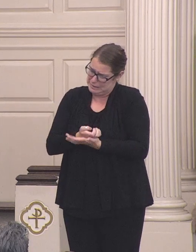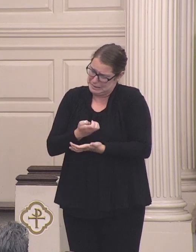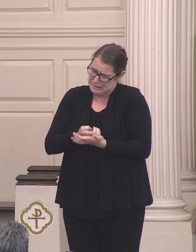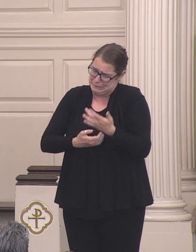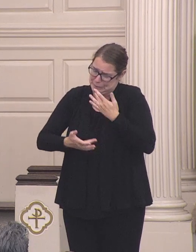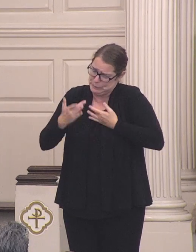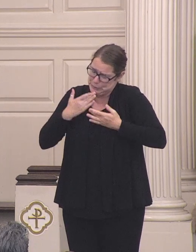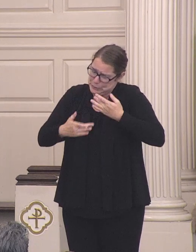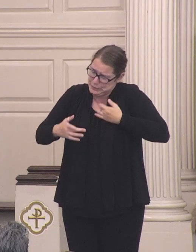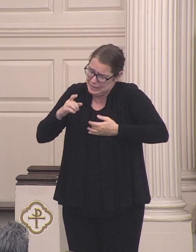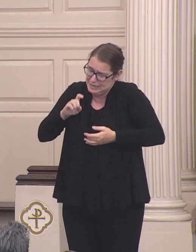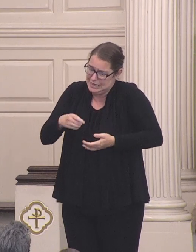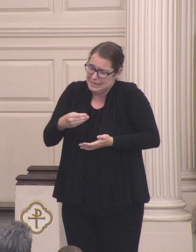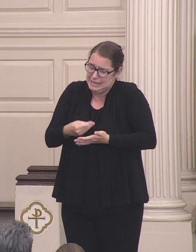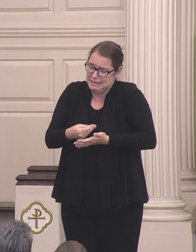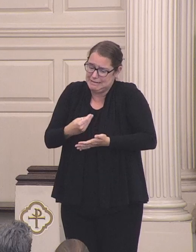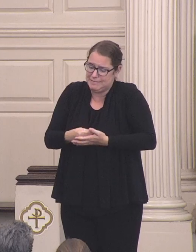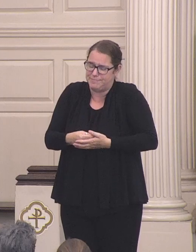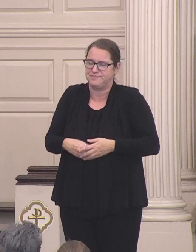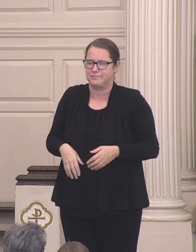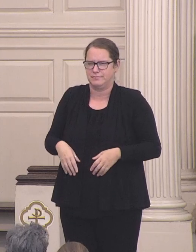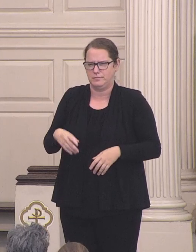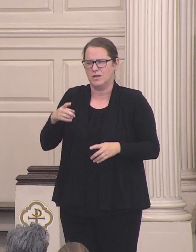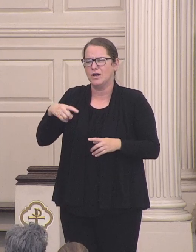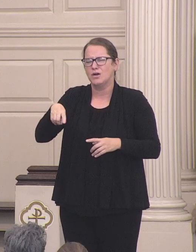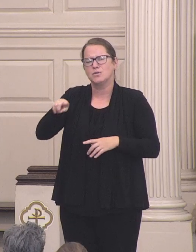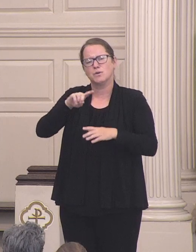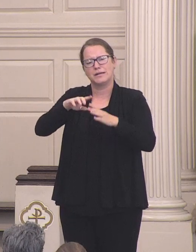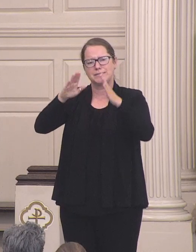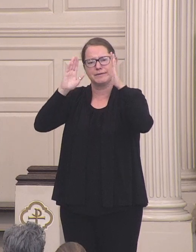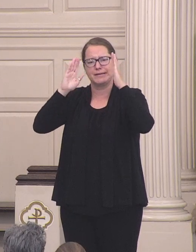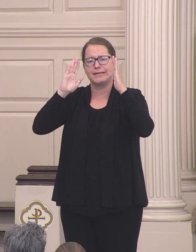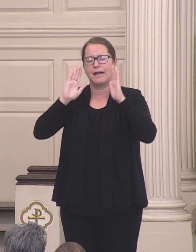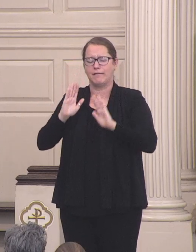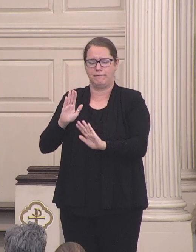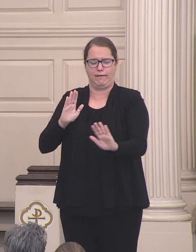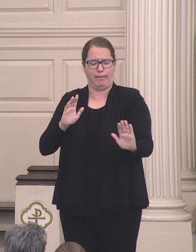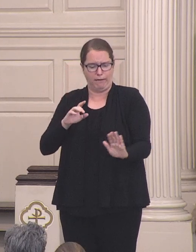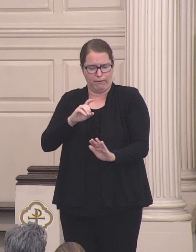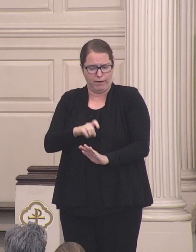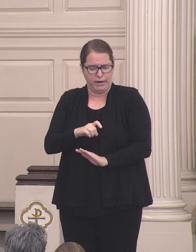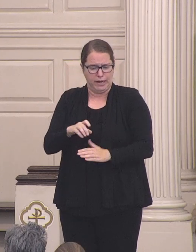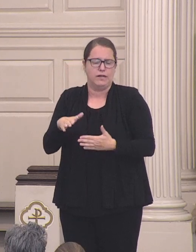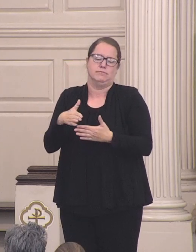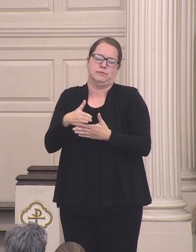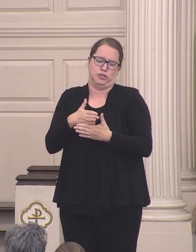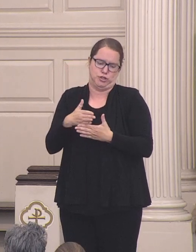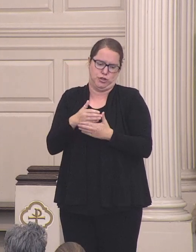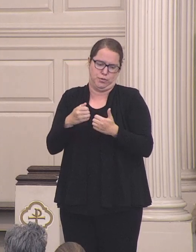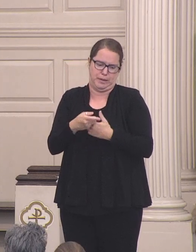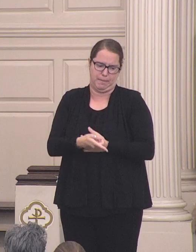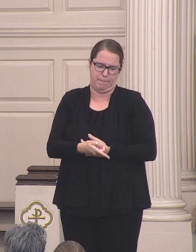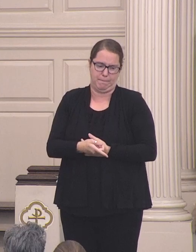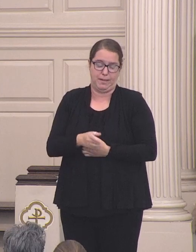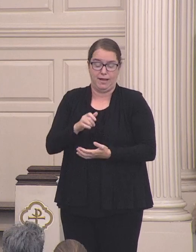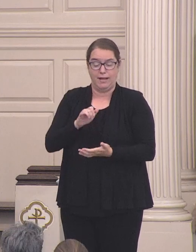of other people through our sharing. This is our prayer through Christ our Lord.